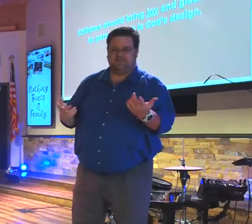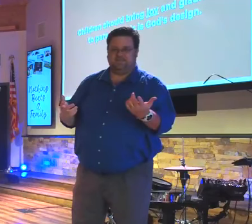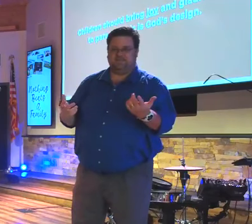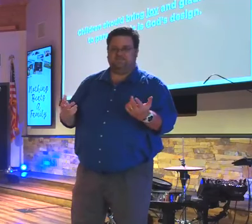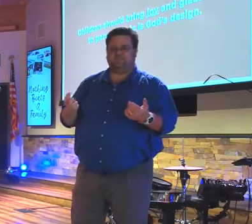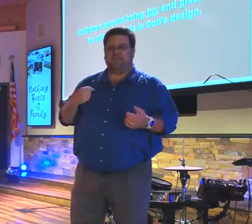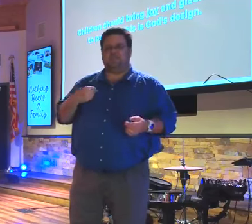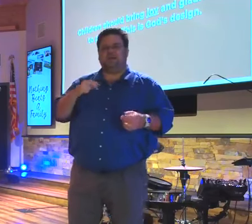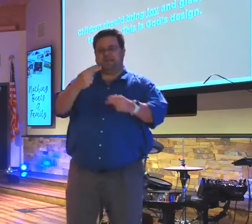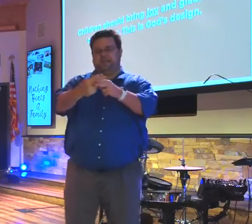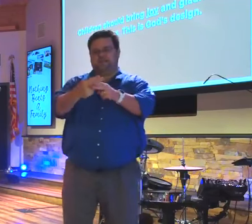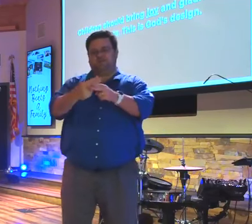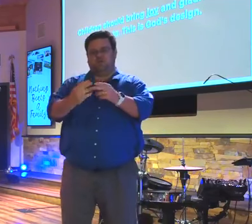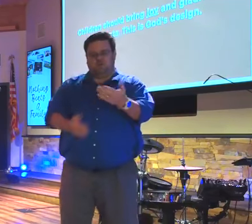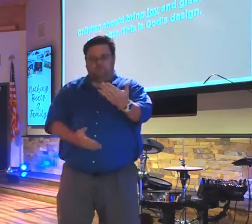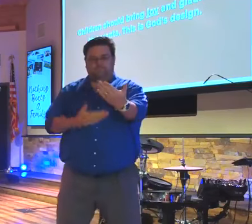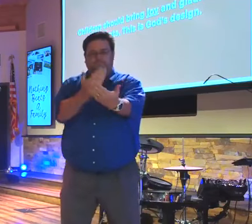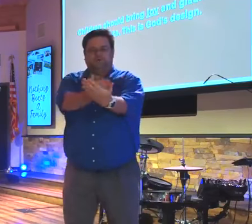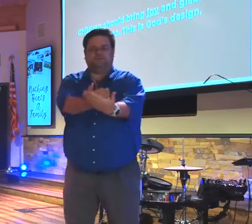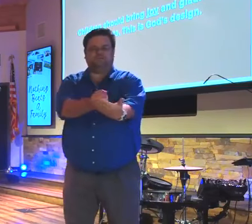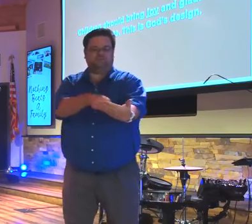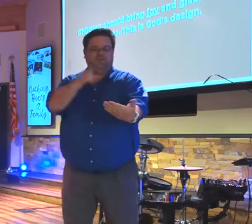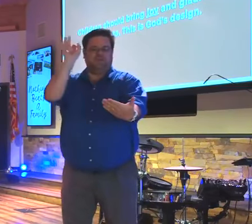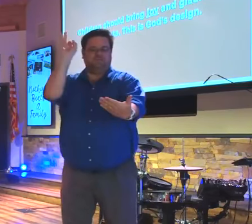name him Pastor Dan?